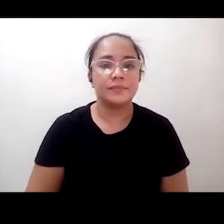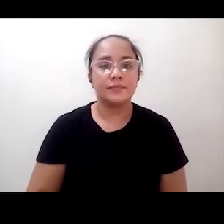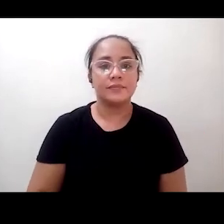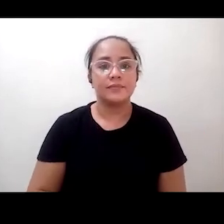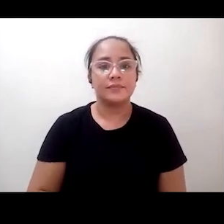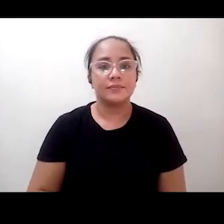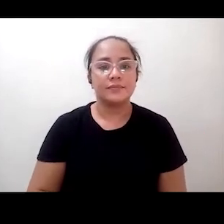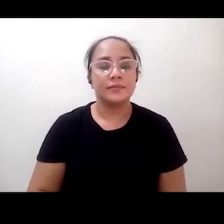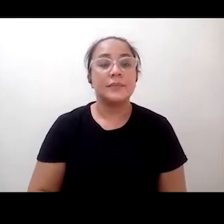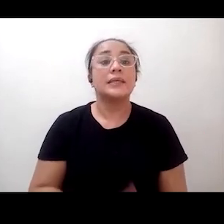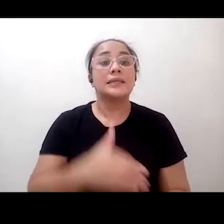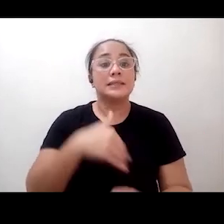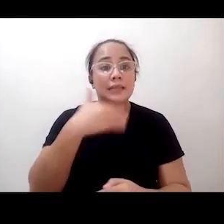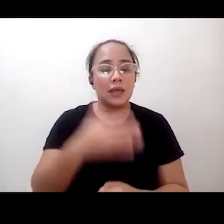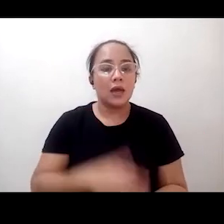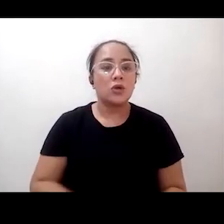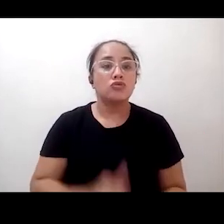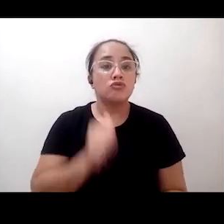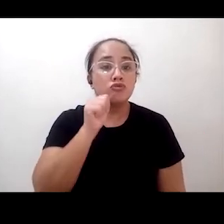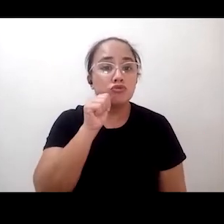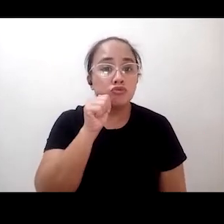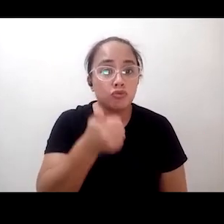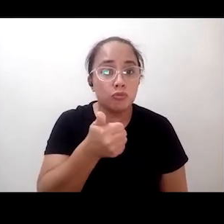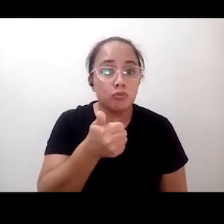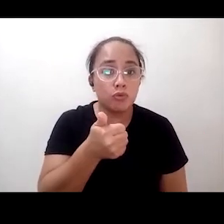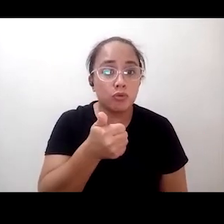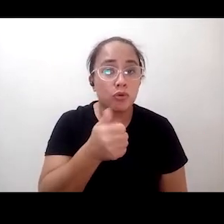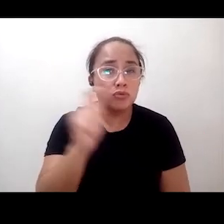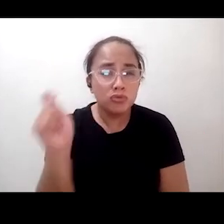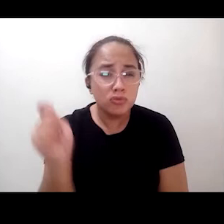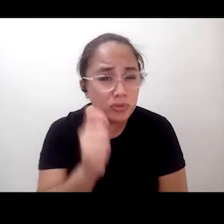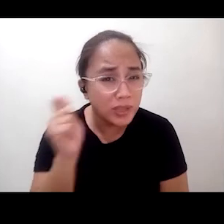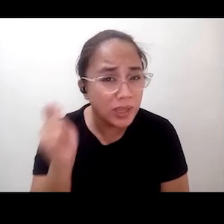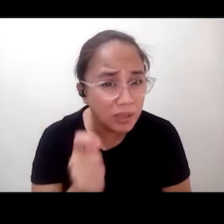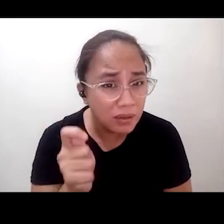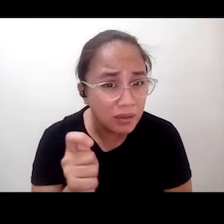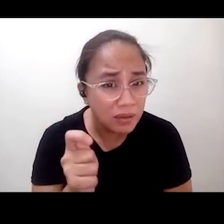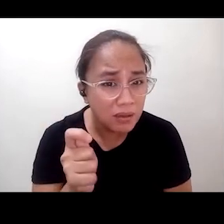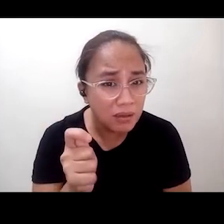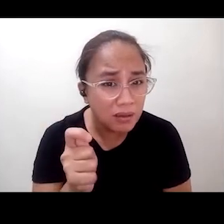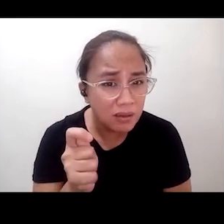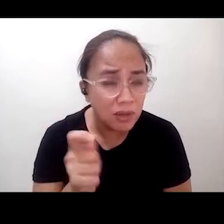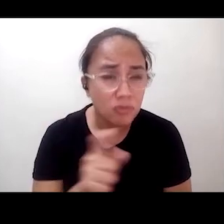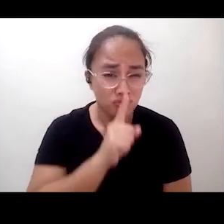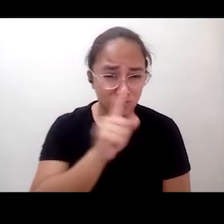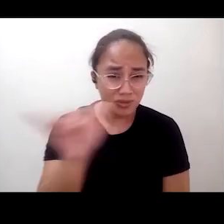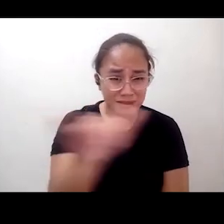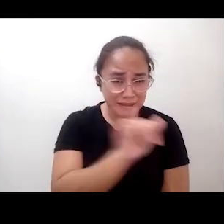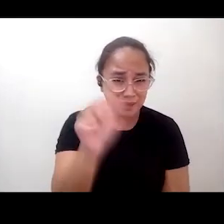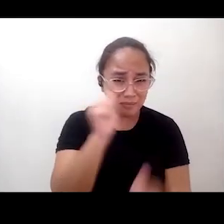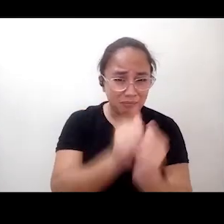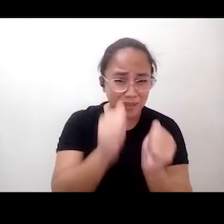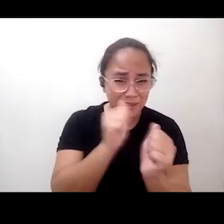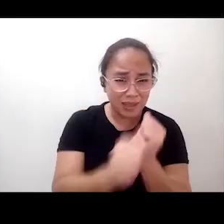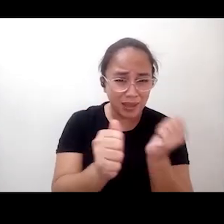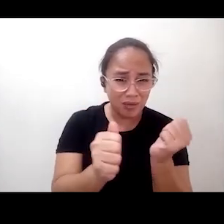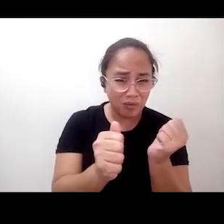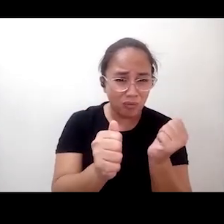then tomorrow, Tuesday, is that really the same meaning or not?